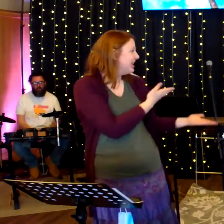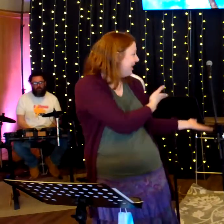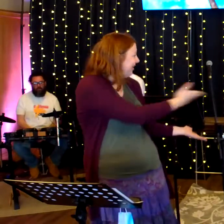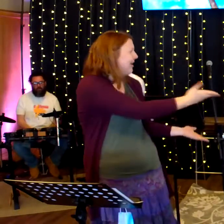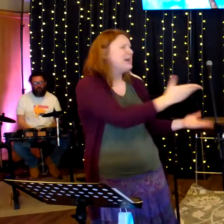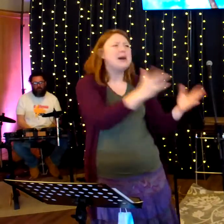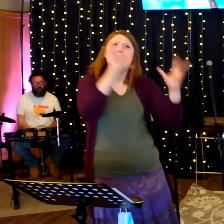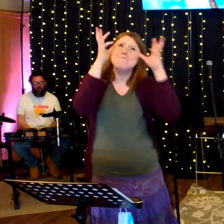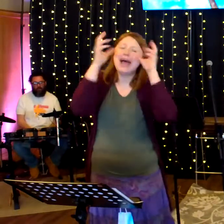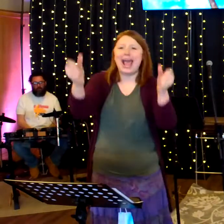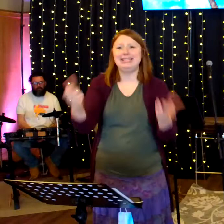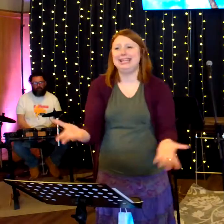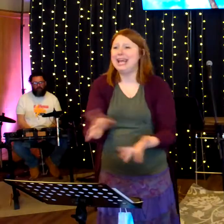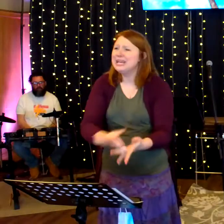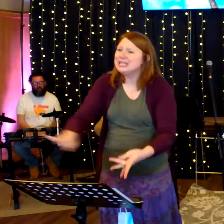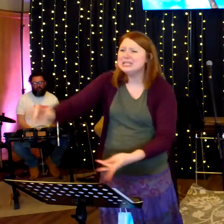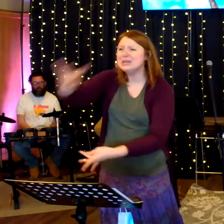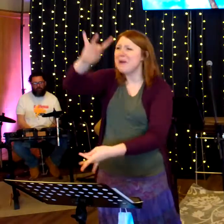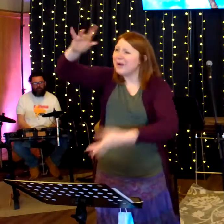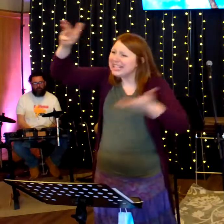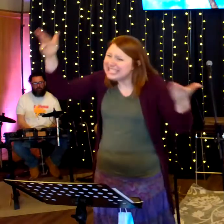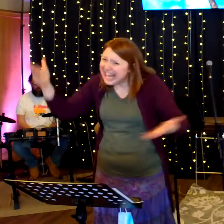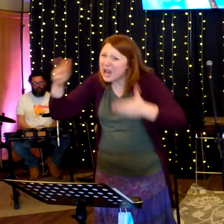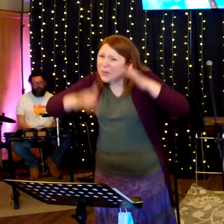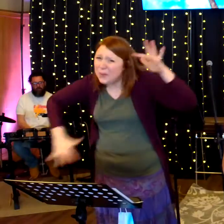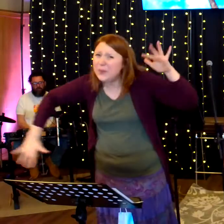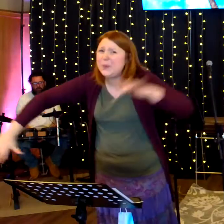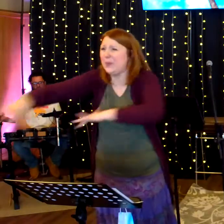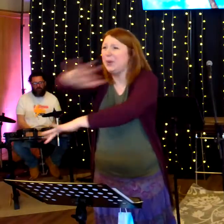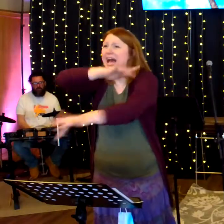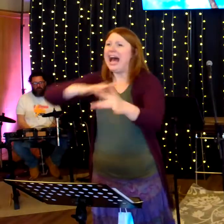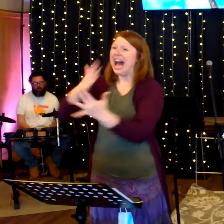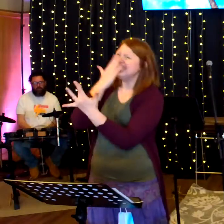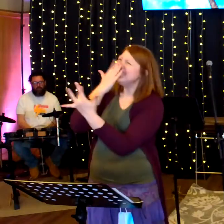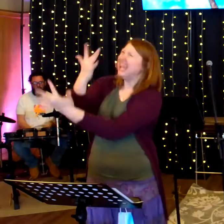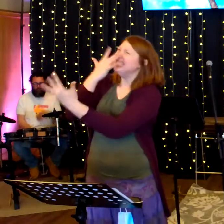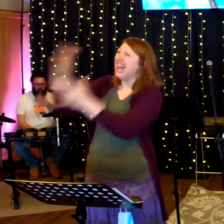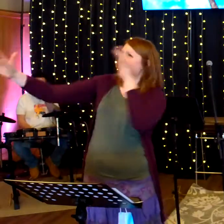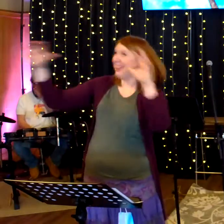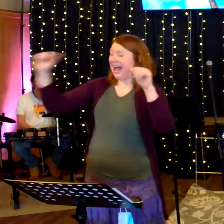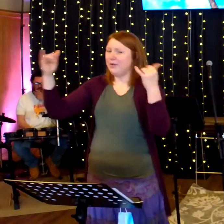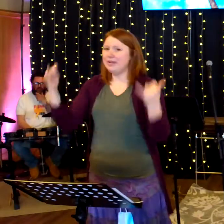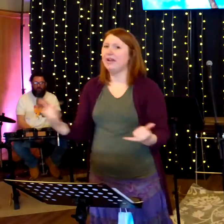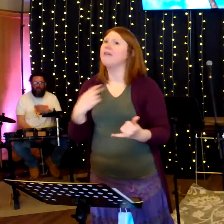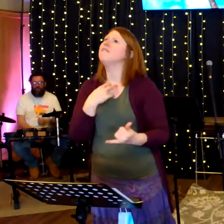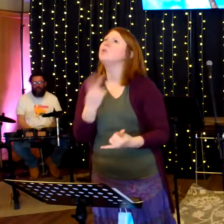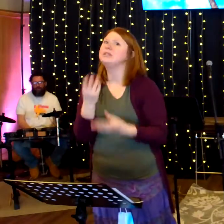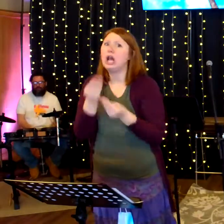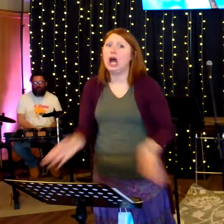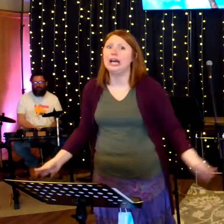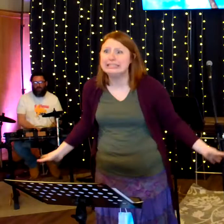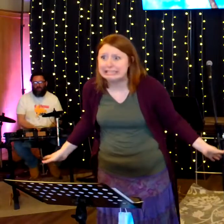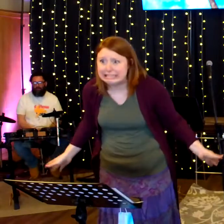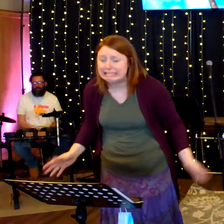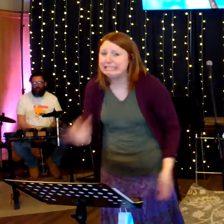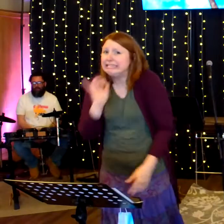The spirit is so heavy. I sang too much, so my voice is a little bit raspy. So hopefully, we're gonna make it through the message okay. But it was one of